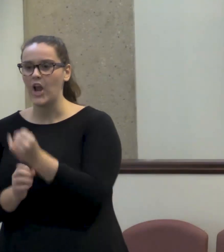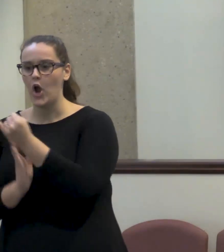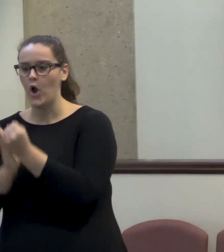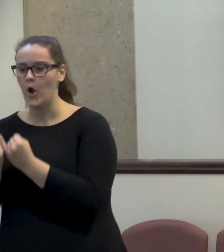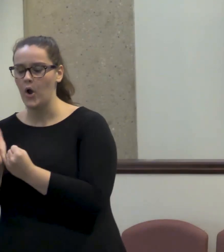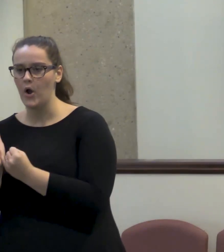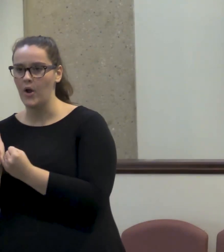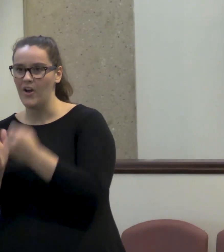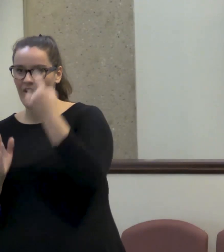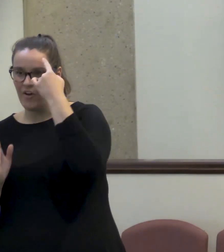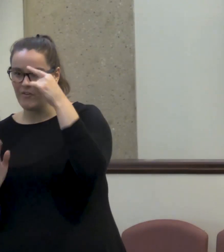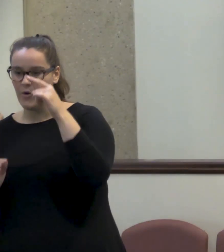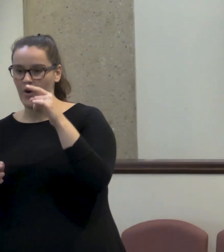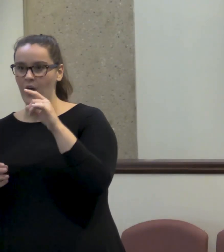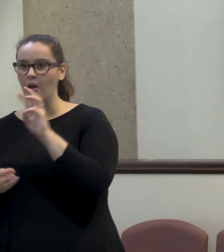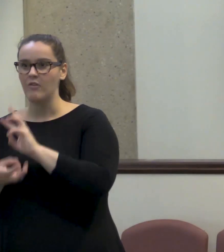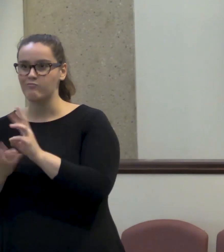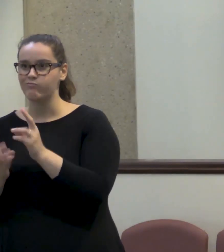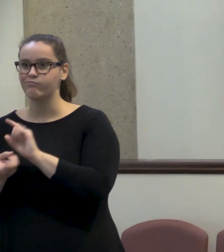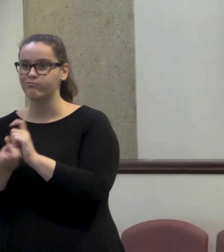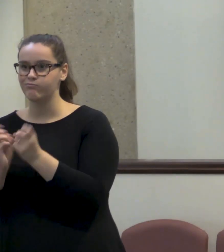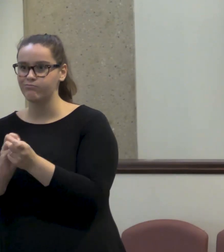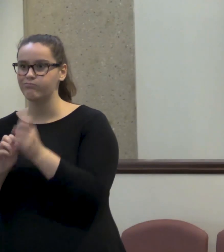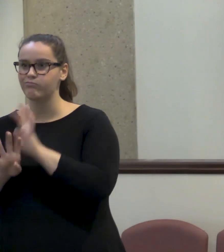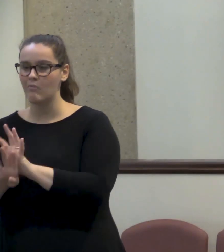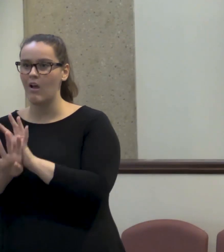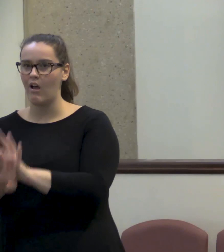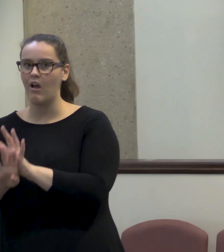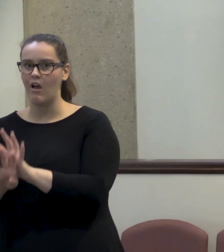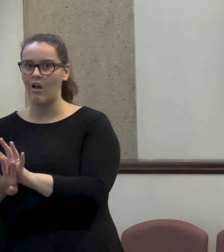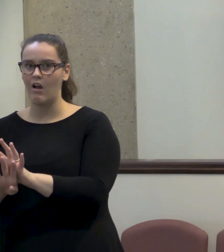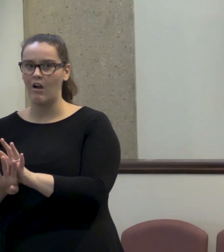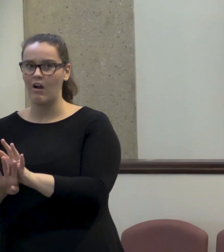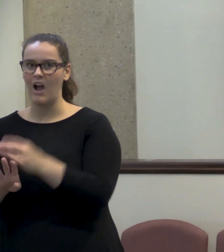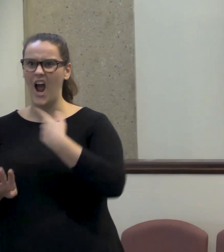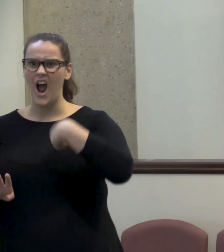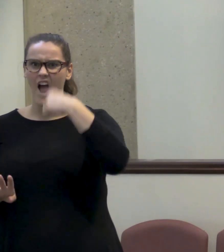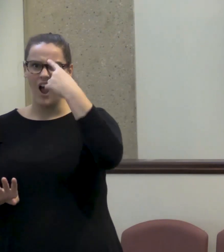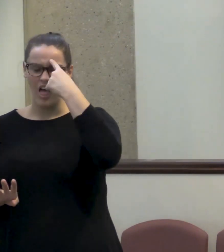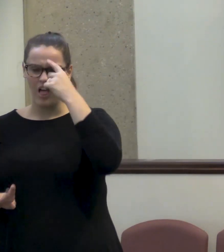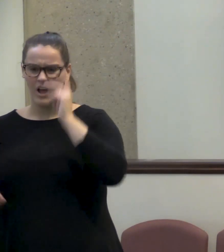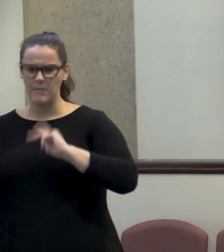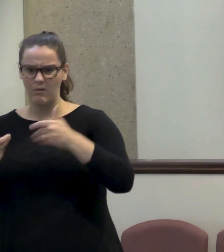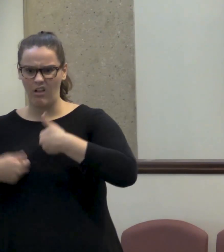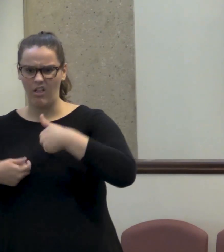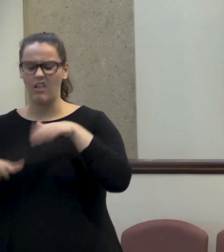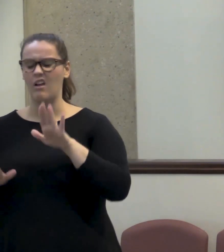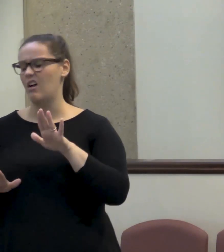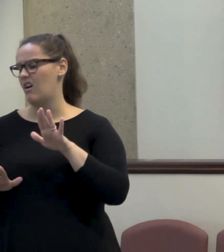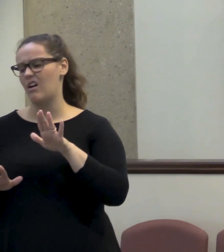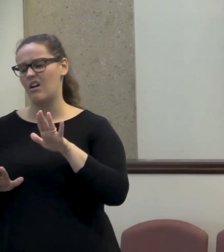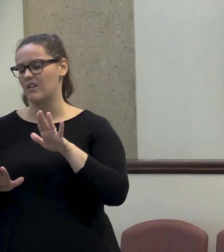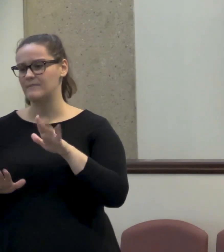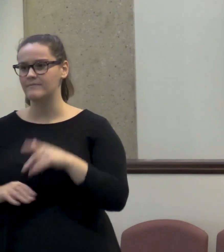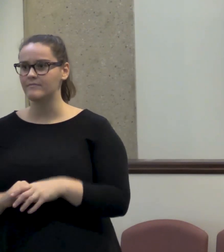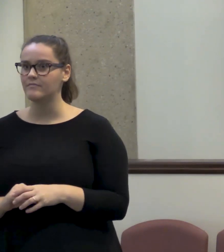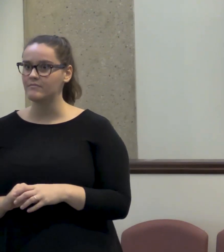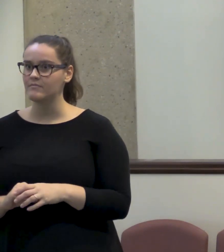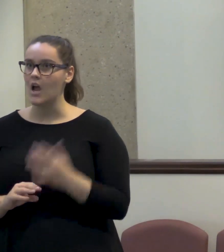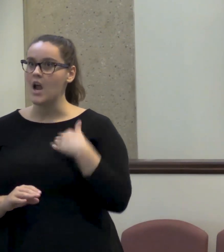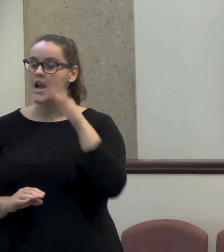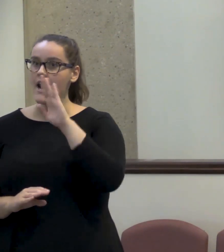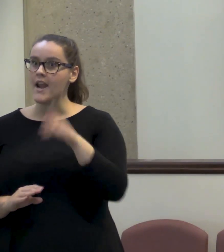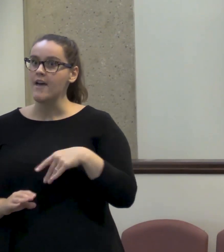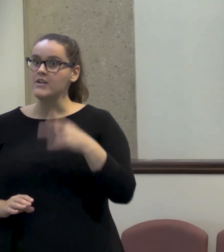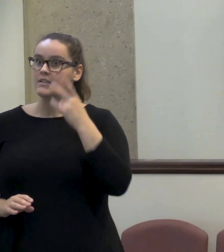full of people fighting for something that I thought people had given up on fighting for. I had never seen so